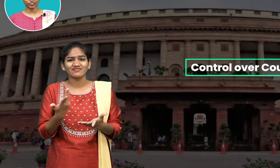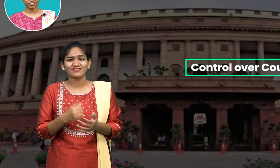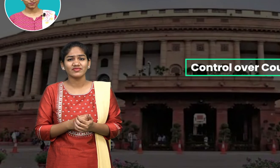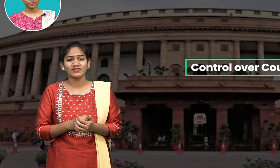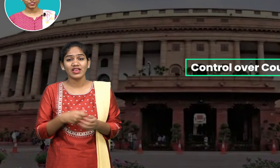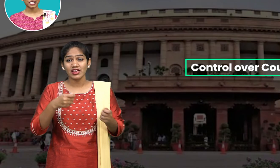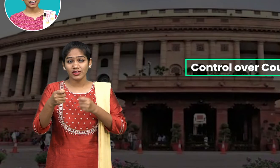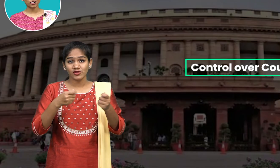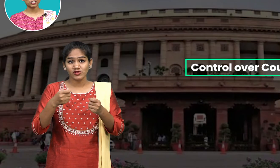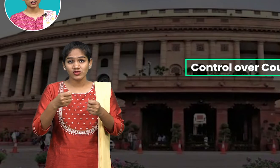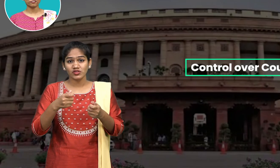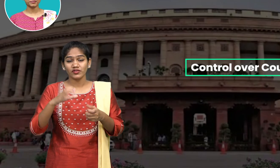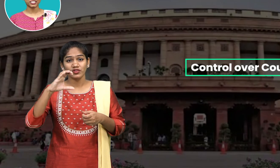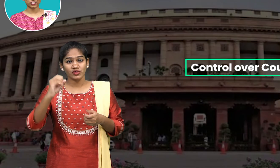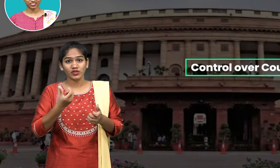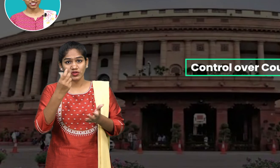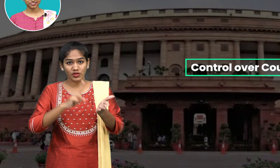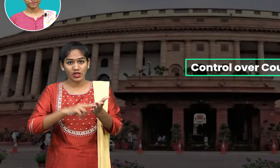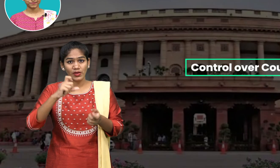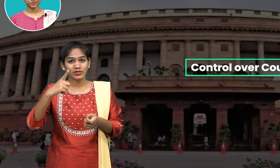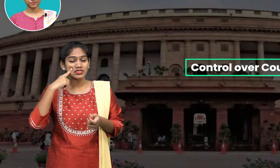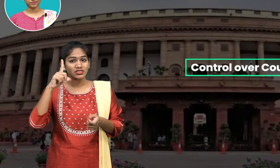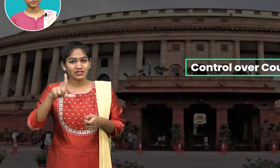control over the Council of Ministers.